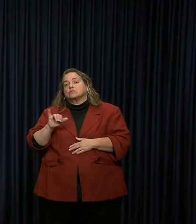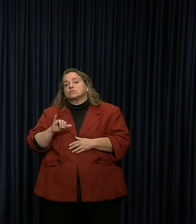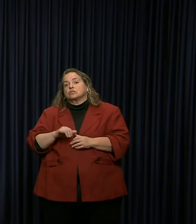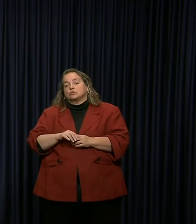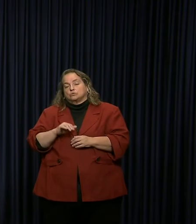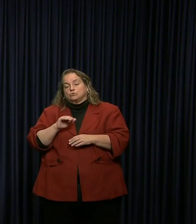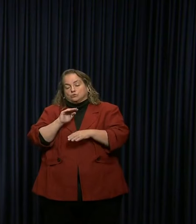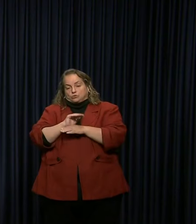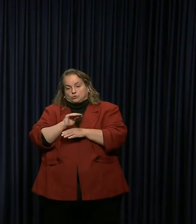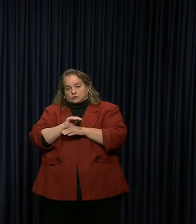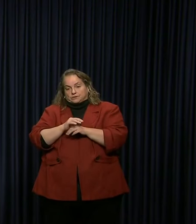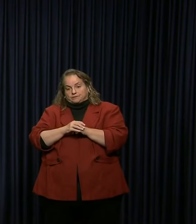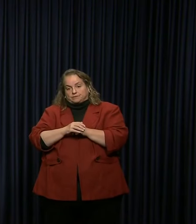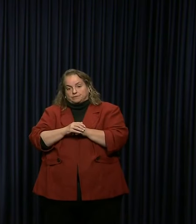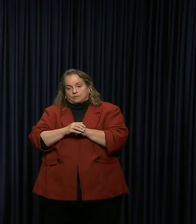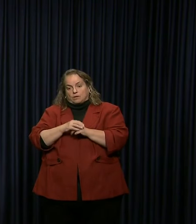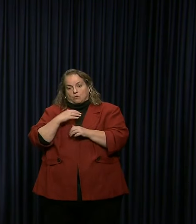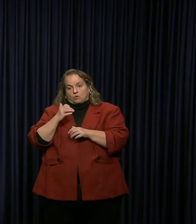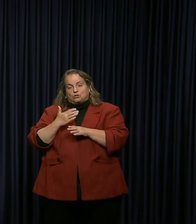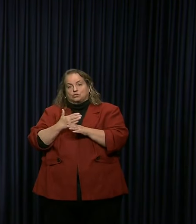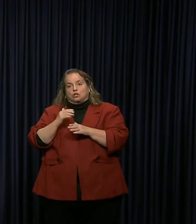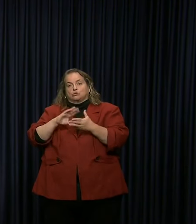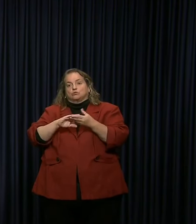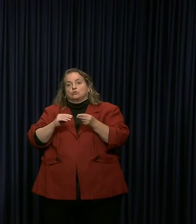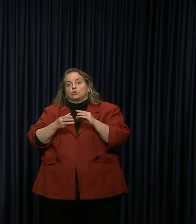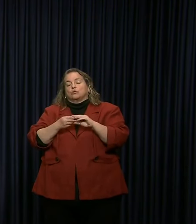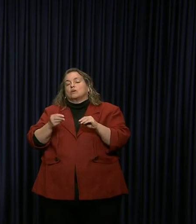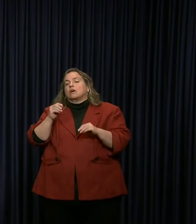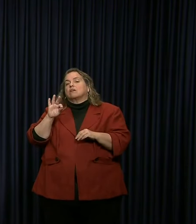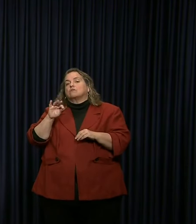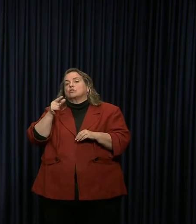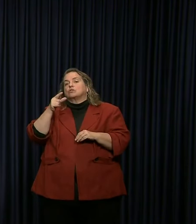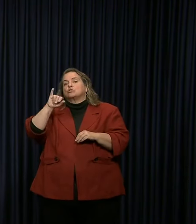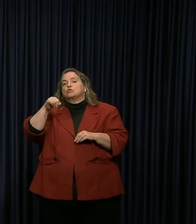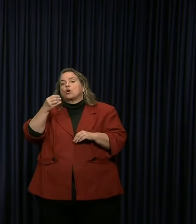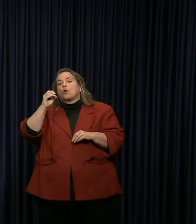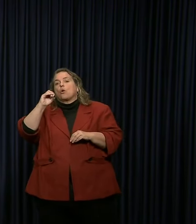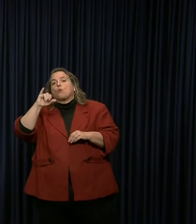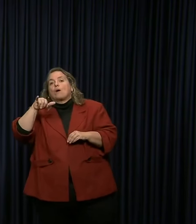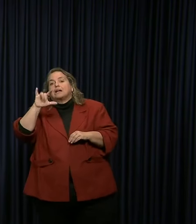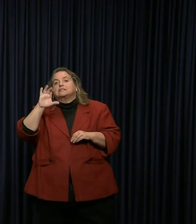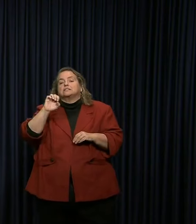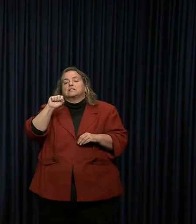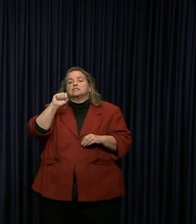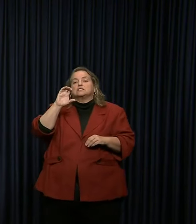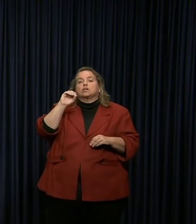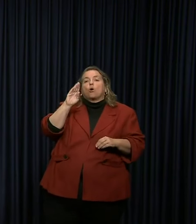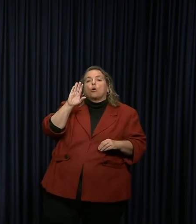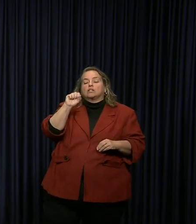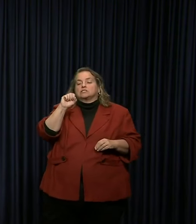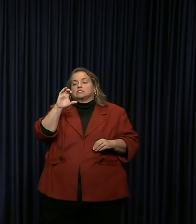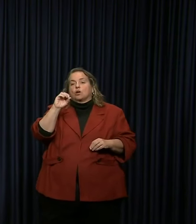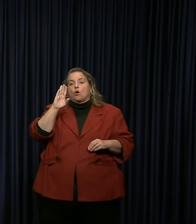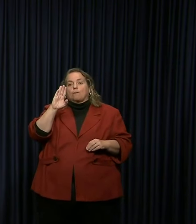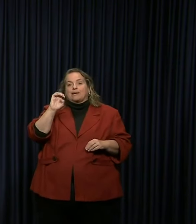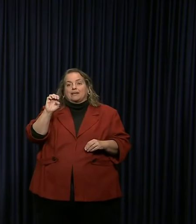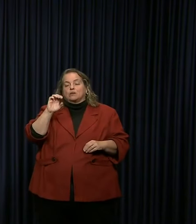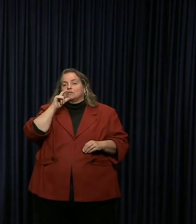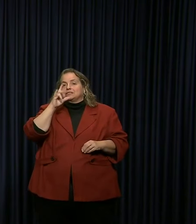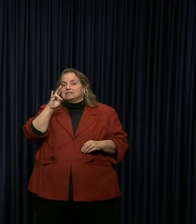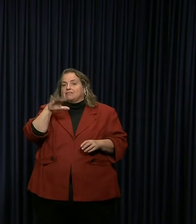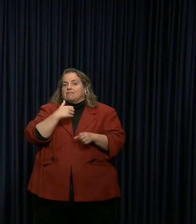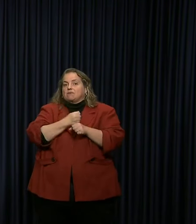Also, tonight, I wanted to share the story of Joyce Scobie, who was 75 years